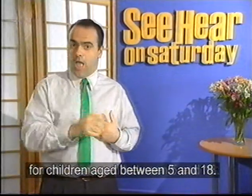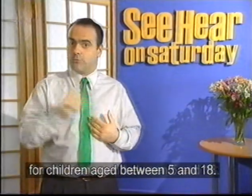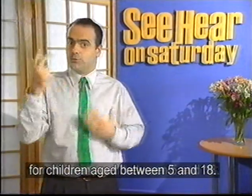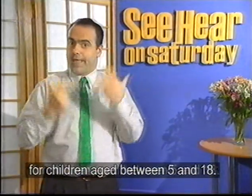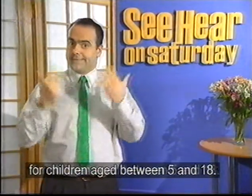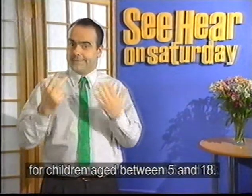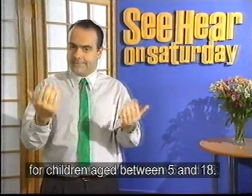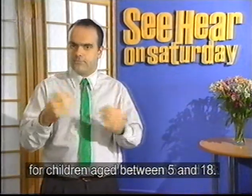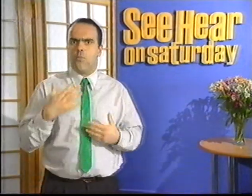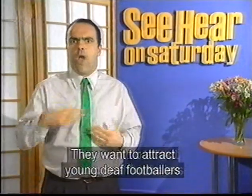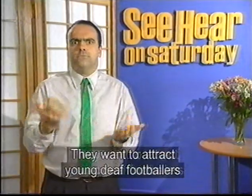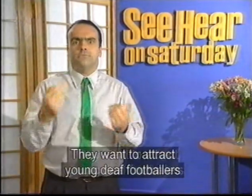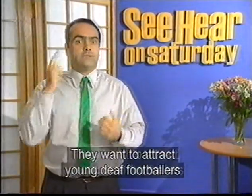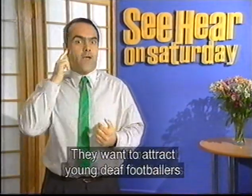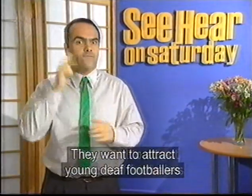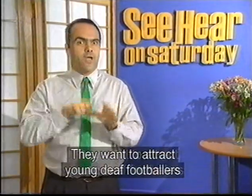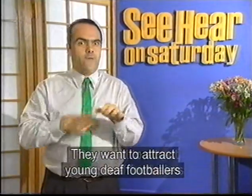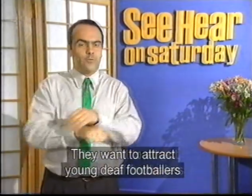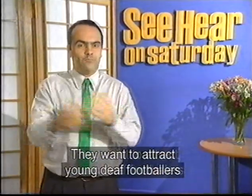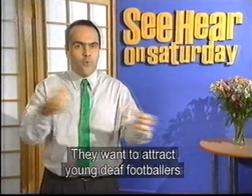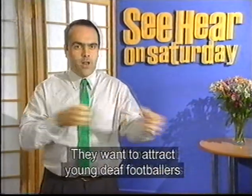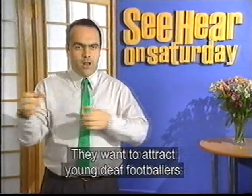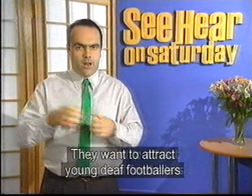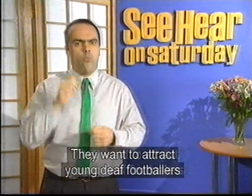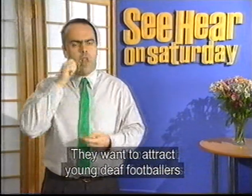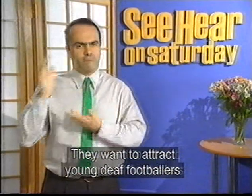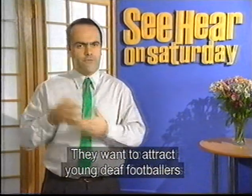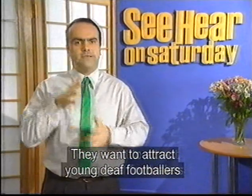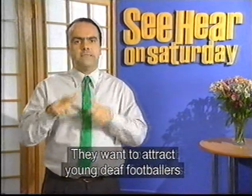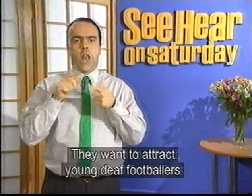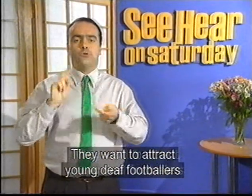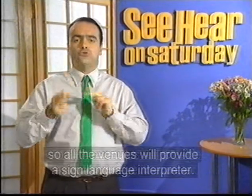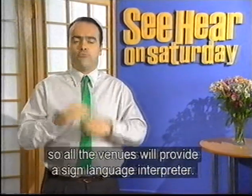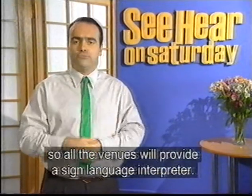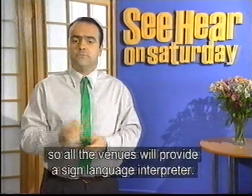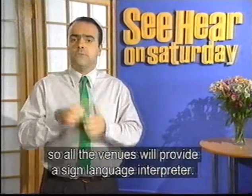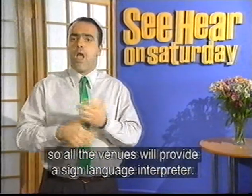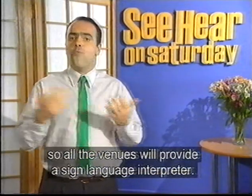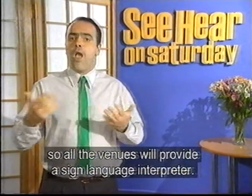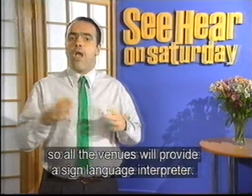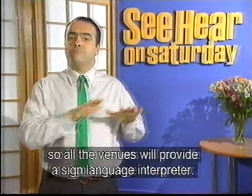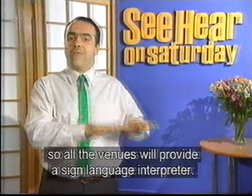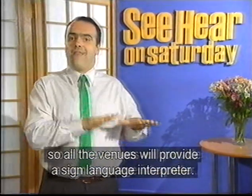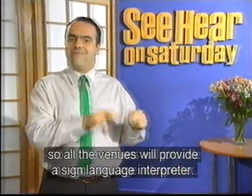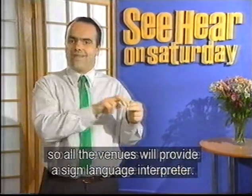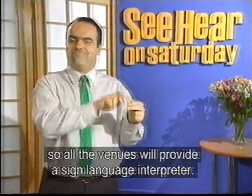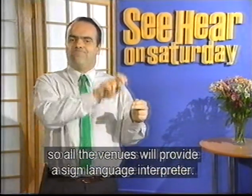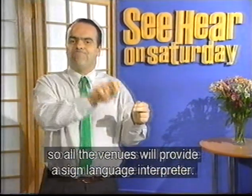They want to attract young deaf footballers, so all the venues will provide a sign language interpreter. The roadshow starts